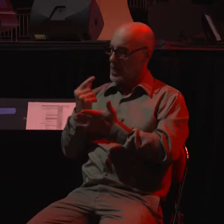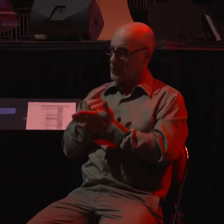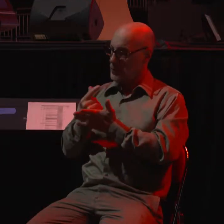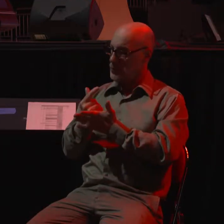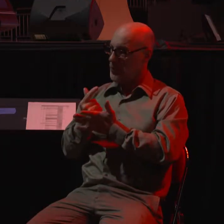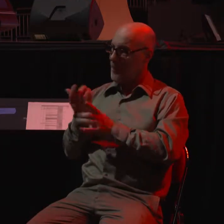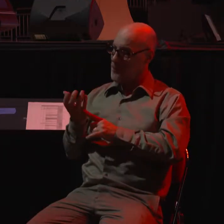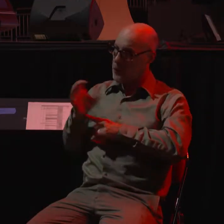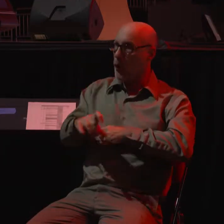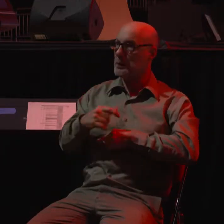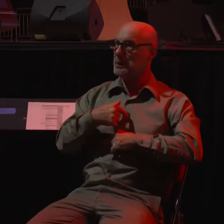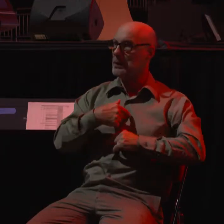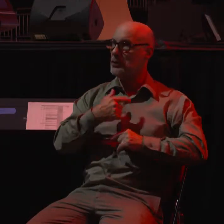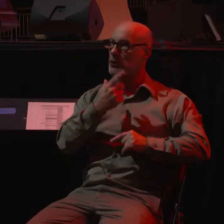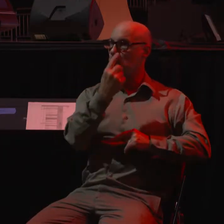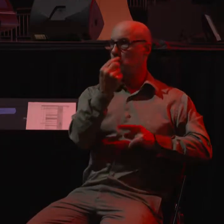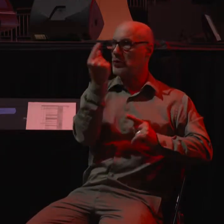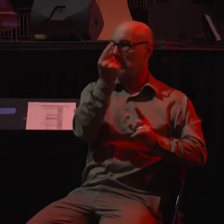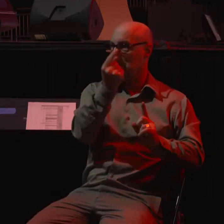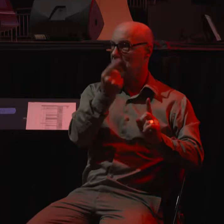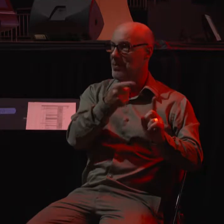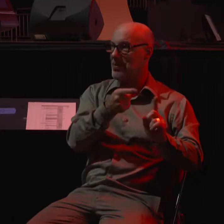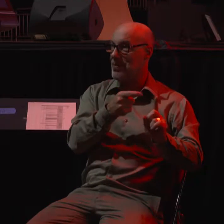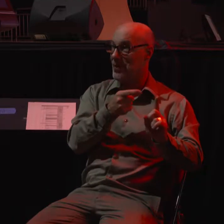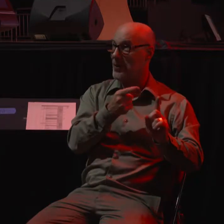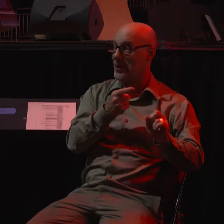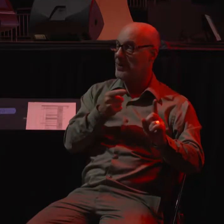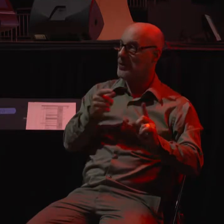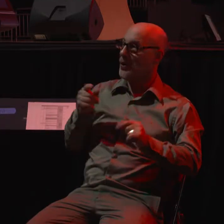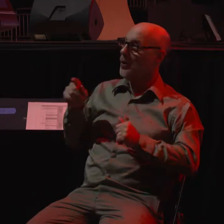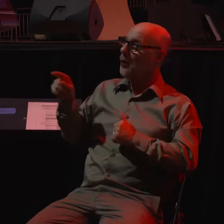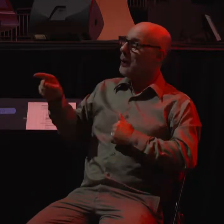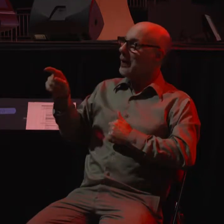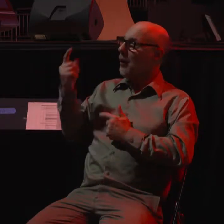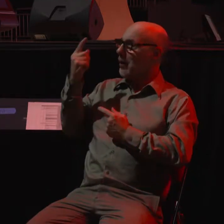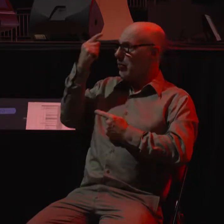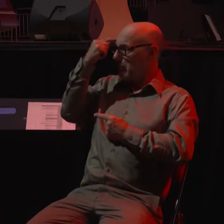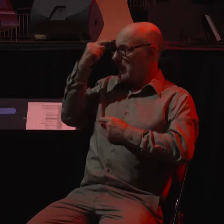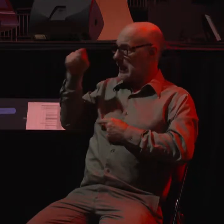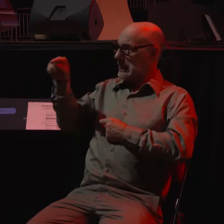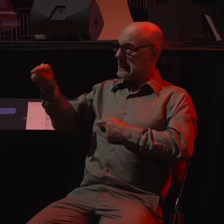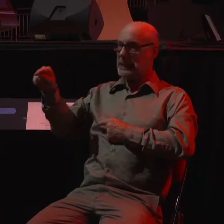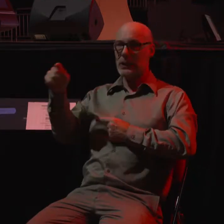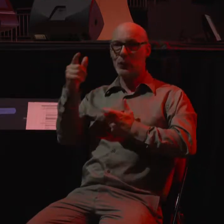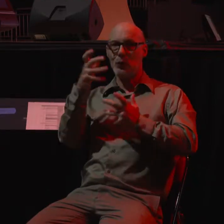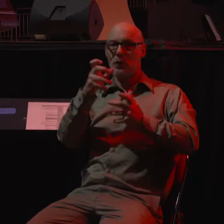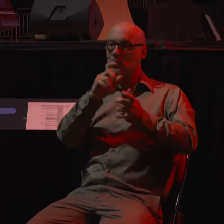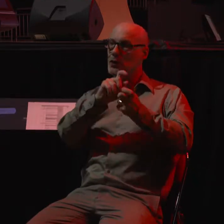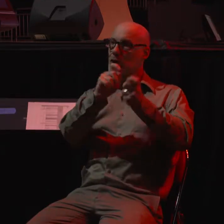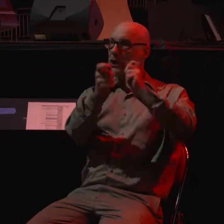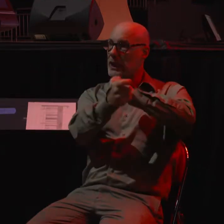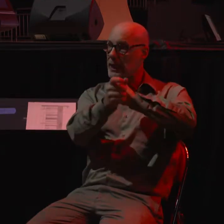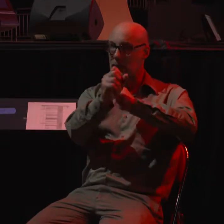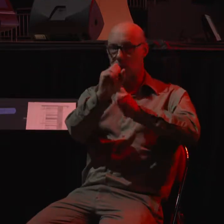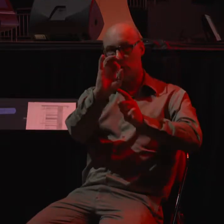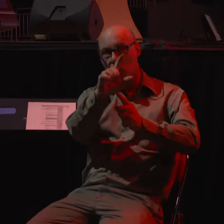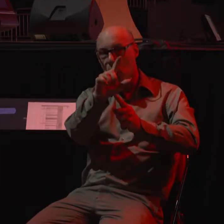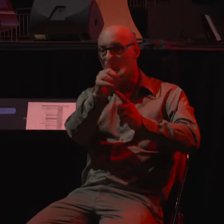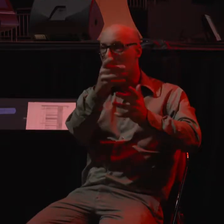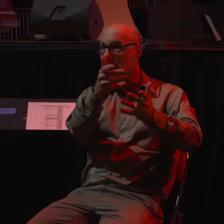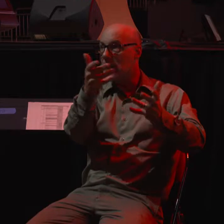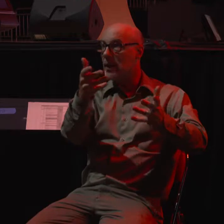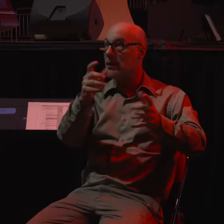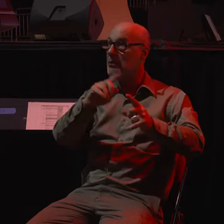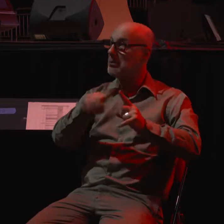respond. So primarily, we think about him as an advocate of social justice, but one who had not forgotten his grandmother,